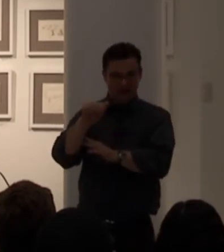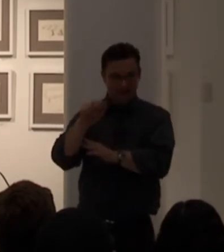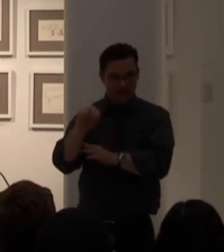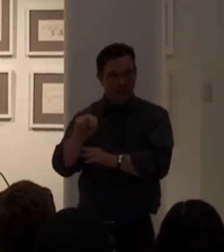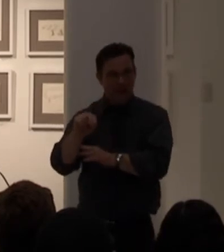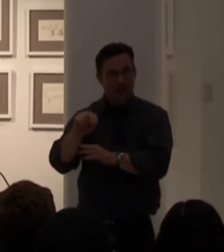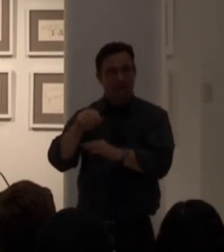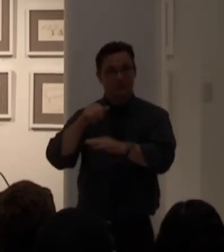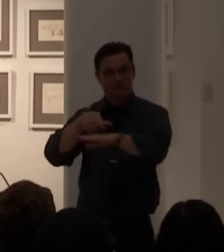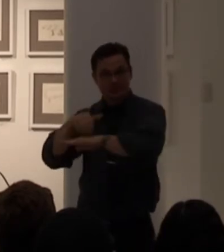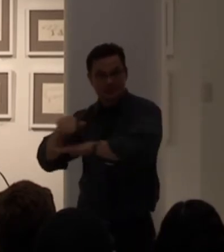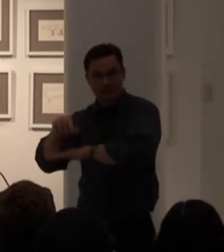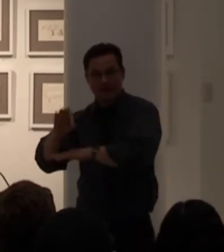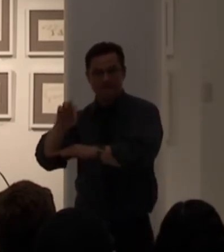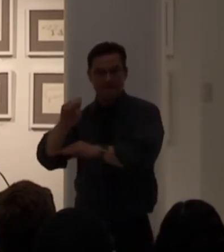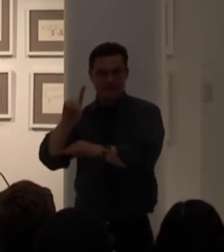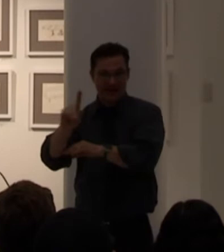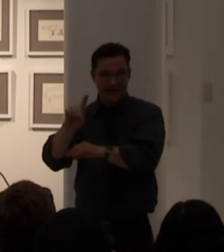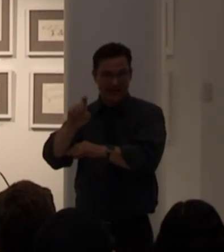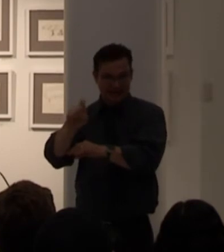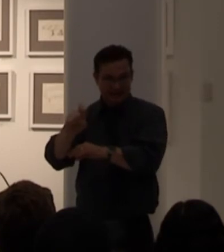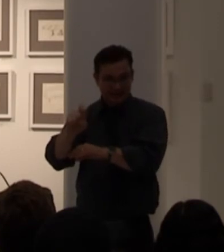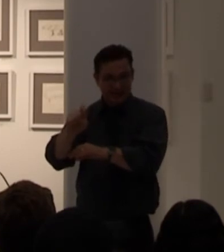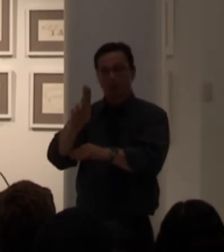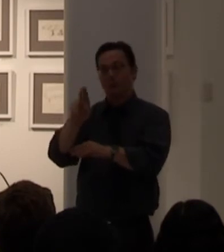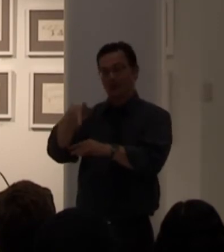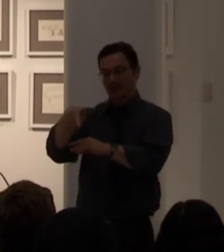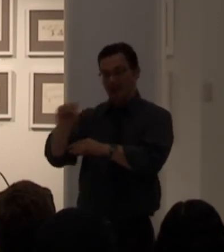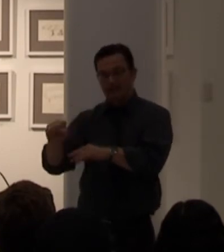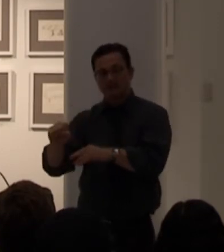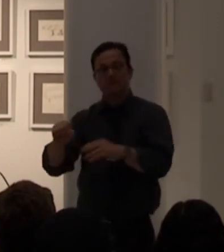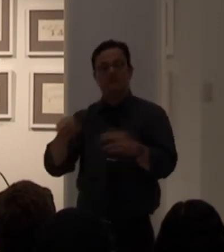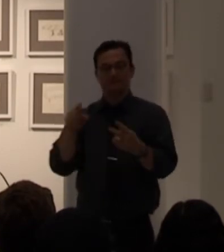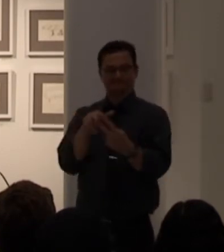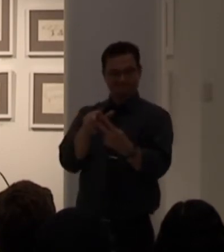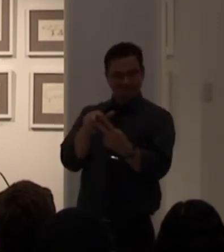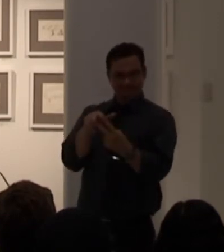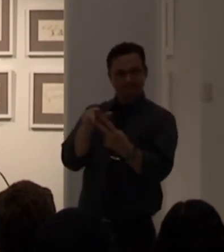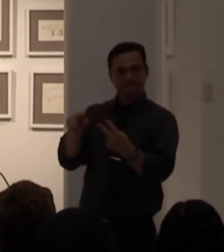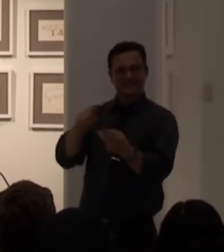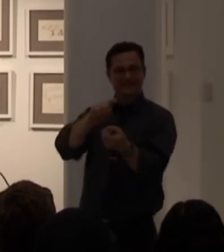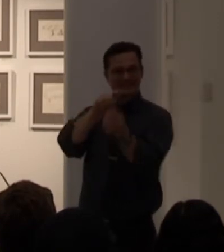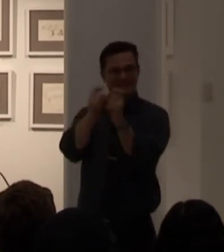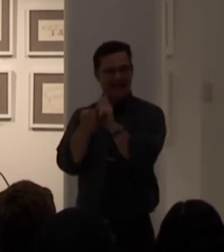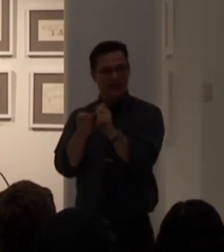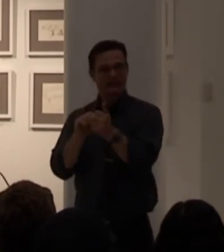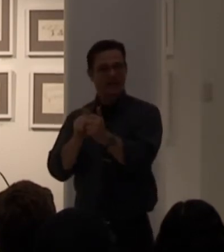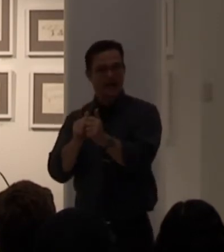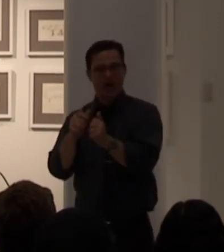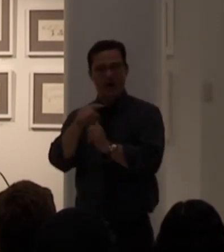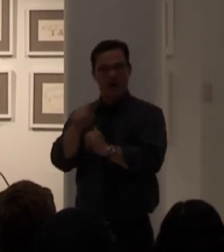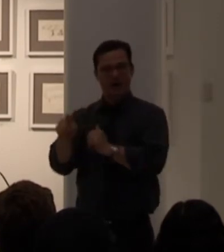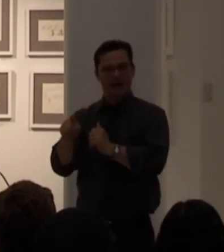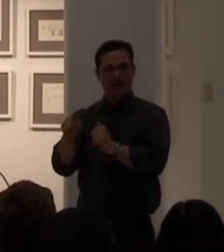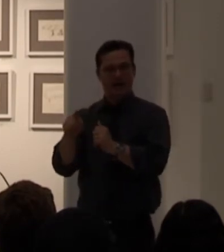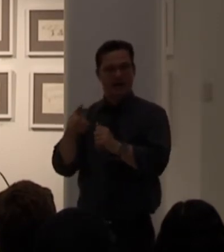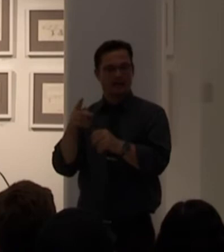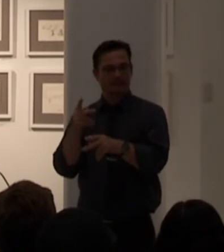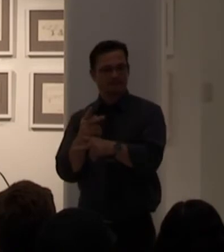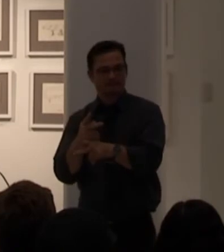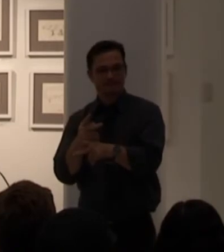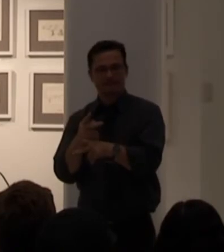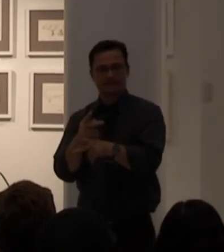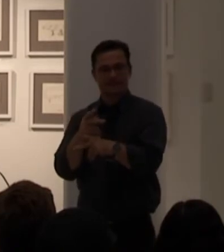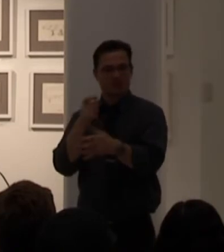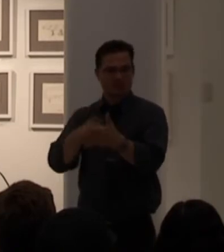being shipped by FedEx and UPS. FedEx and UPS changed the way that they calculate